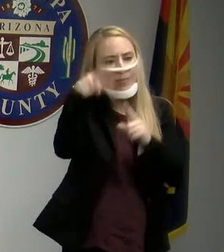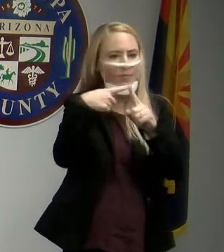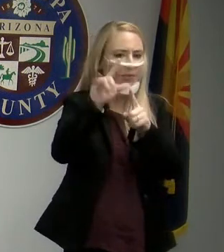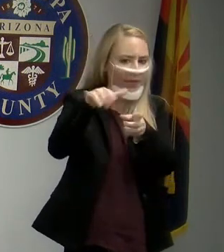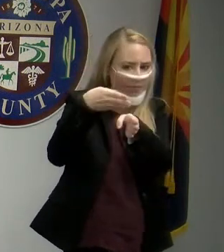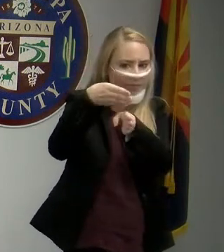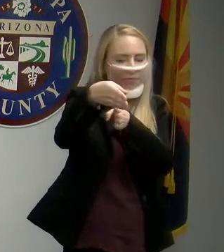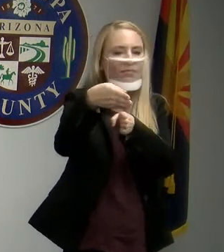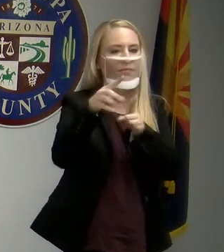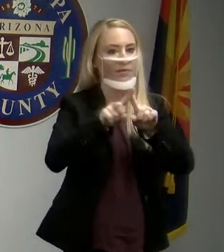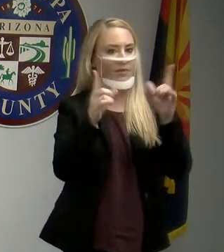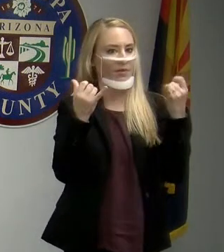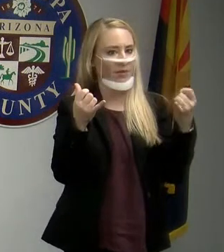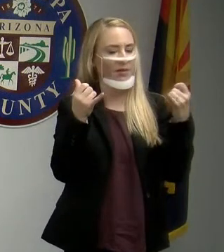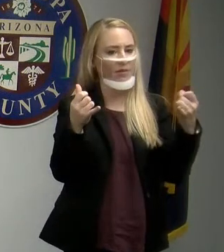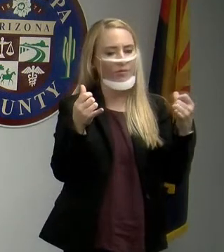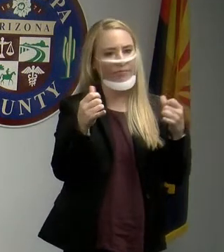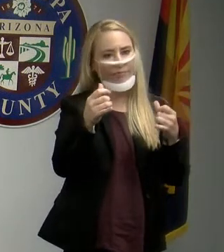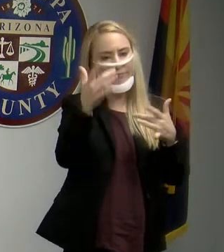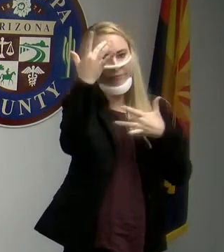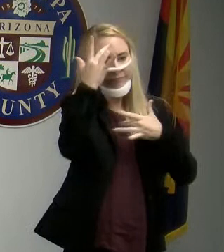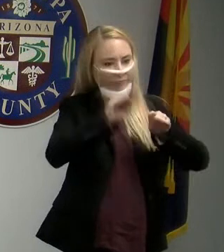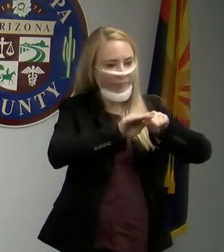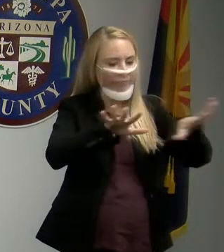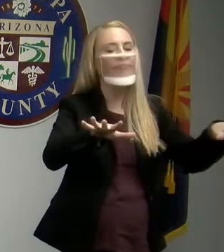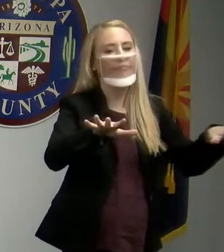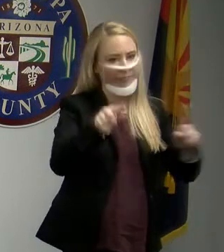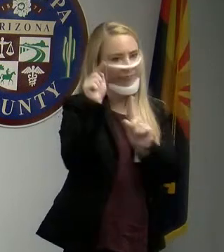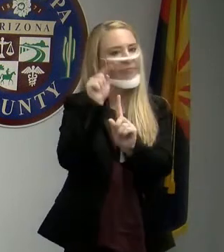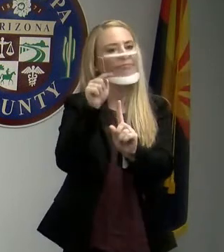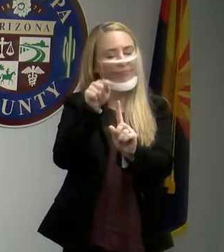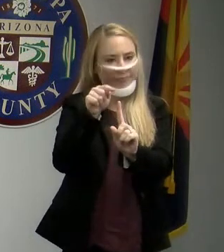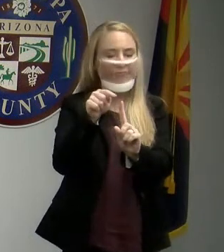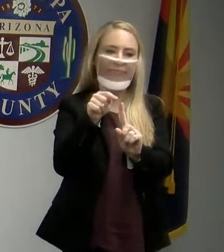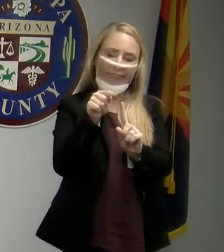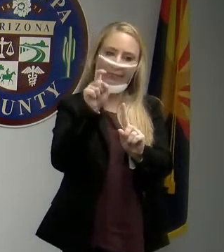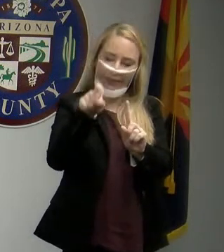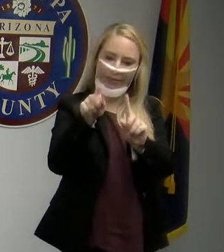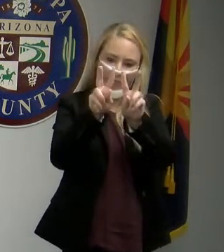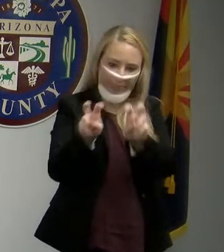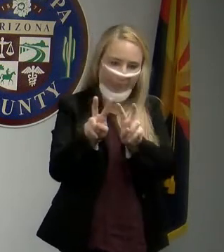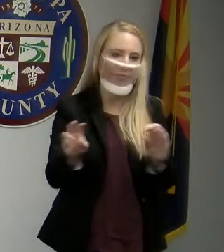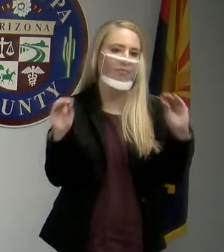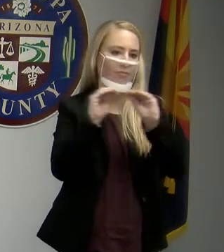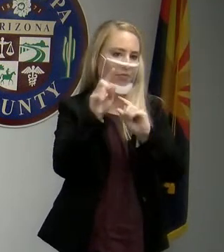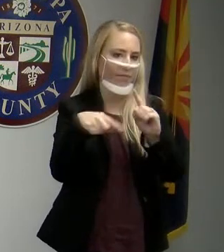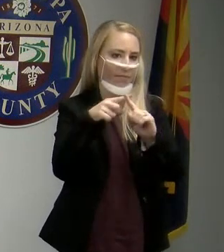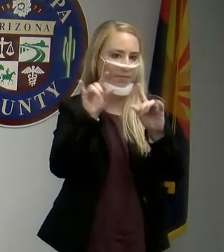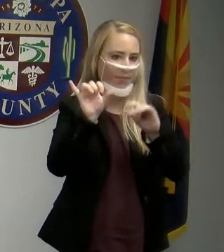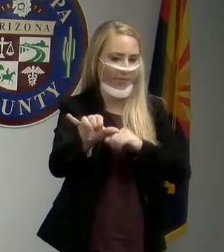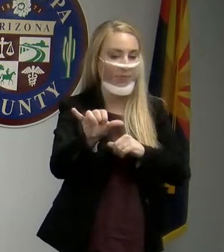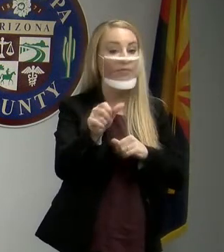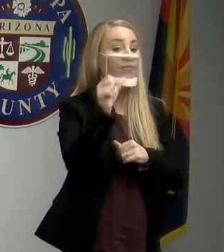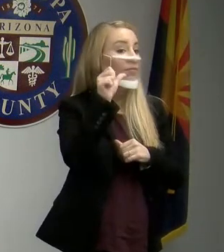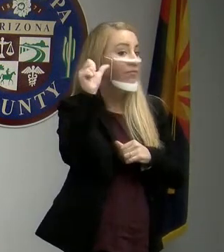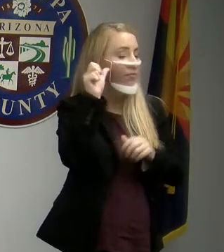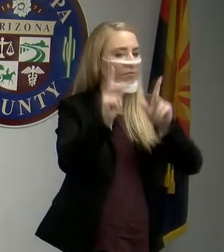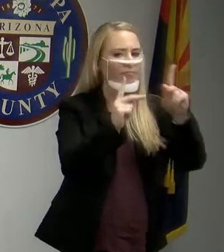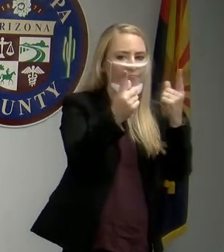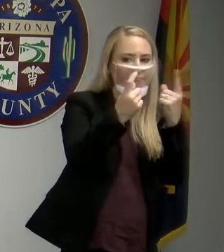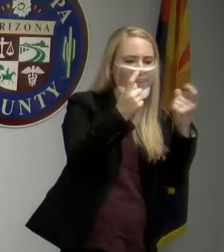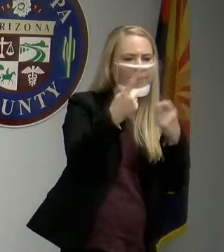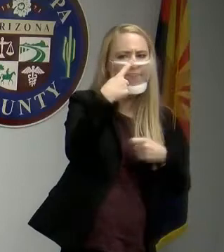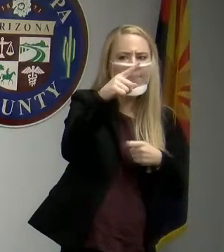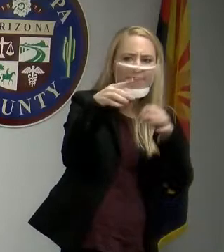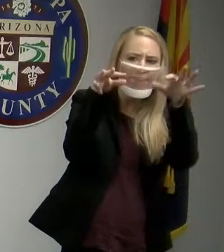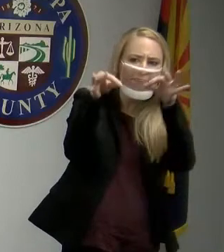pandemic. Over the last, I was asked a direct question yesterday, responded to that with the current numbers and the current capacity